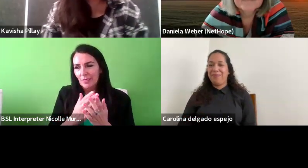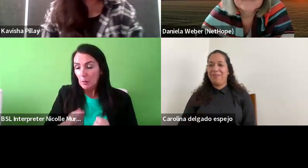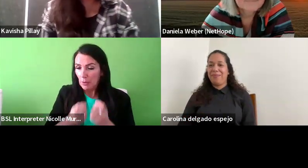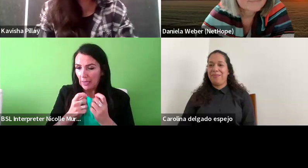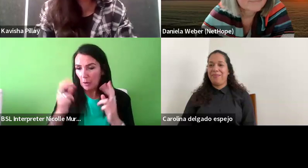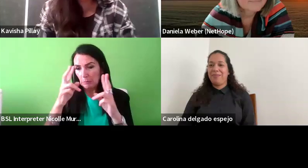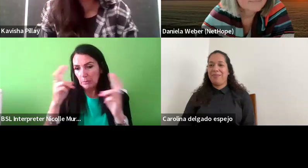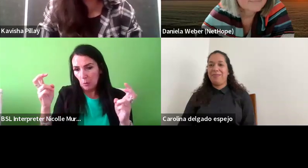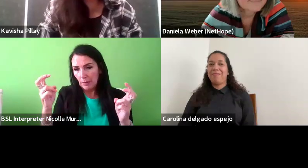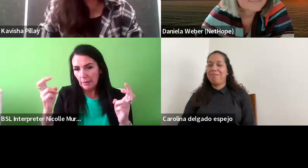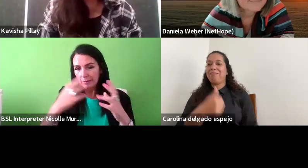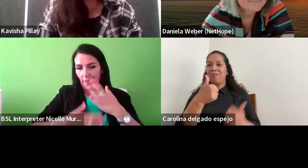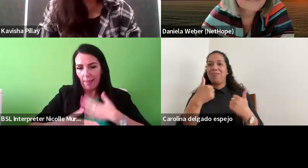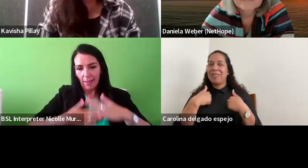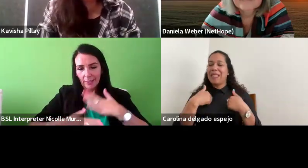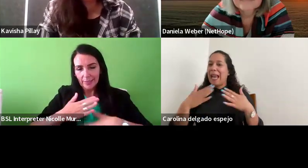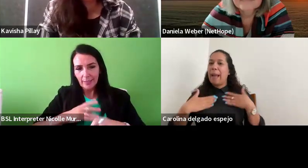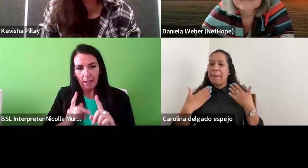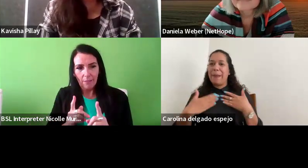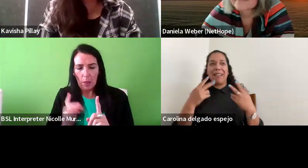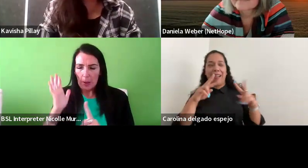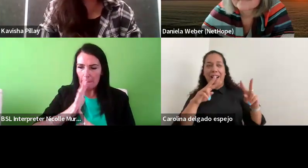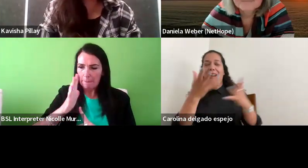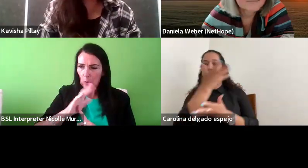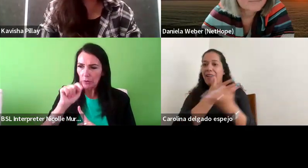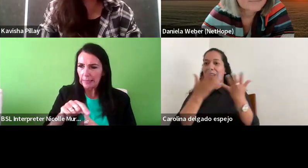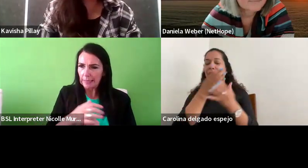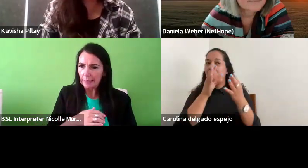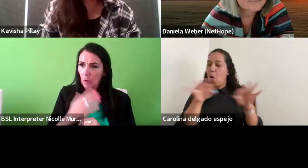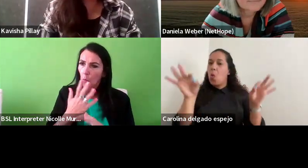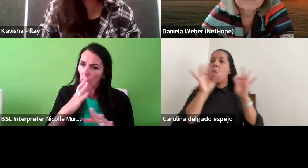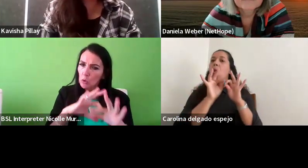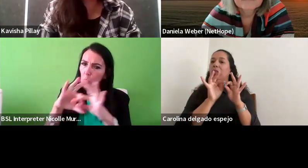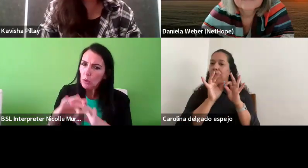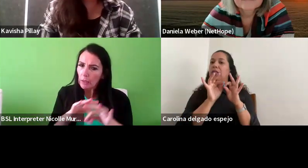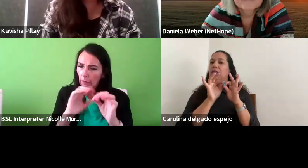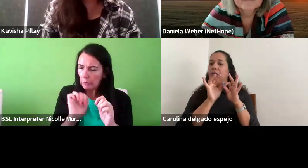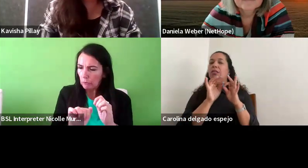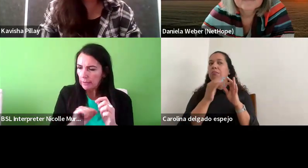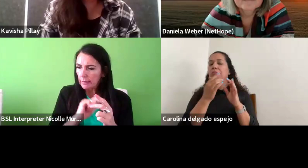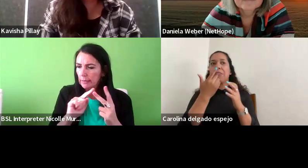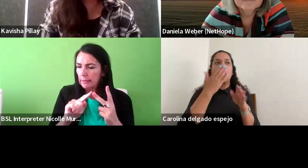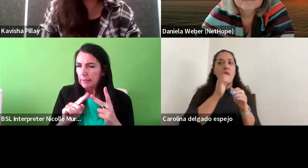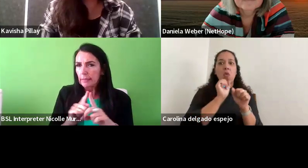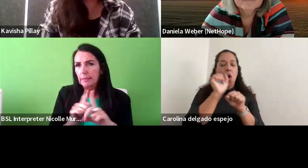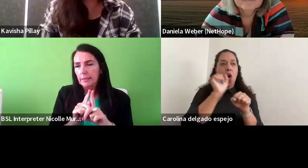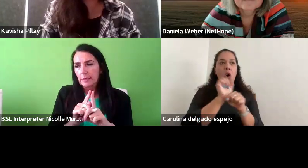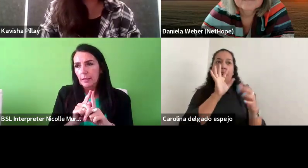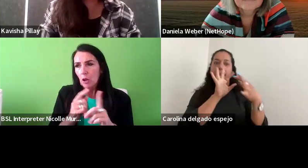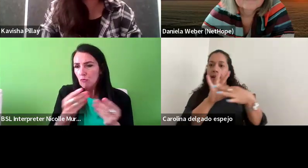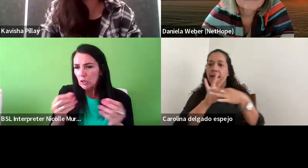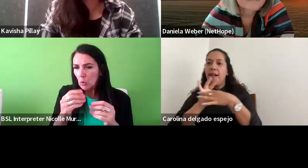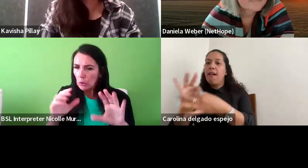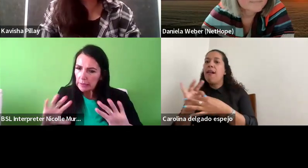really pointing out the importance of this, that we work together on it, and that we pool